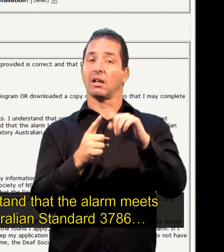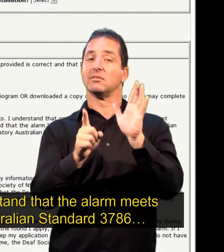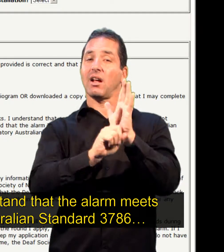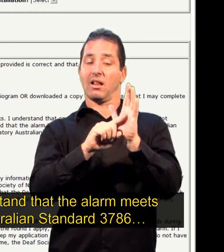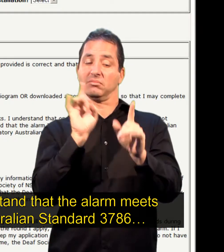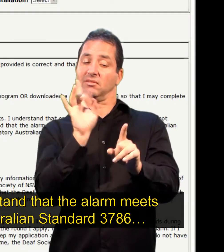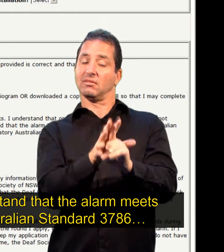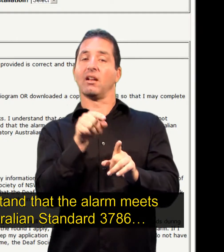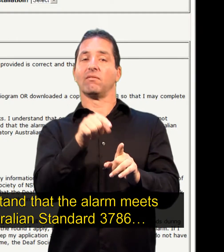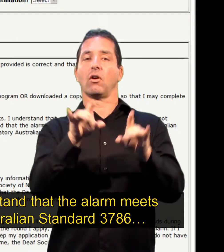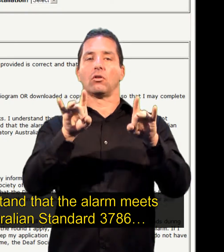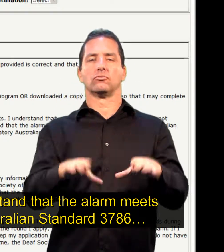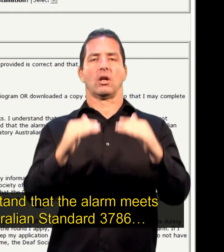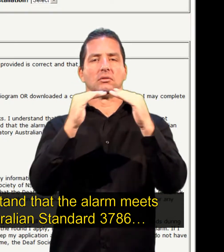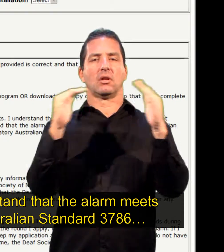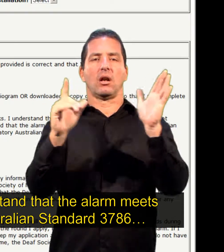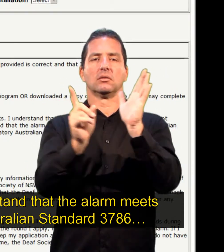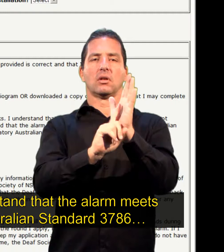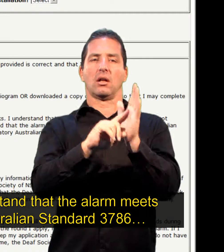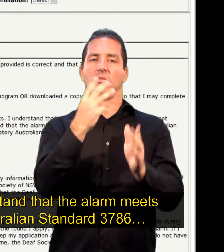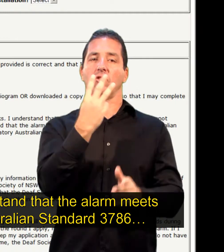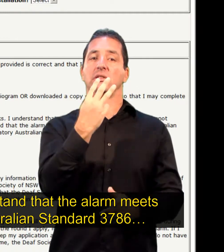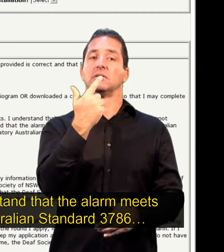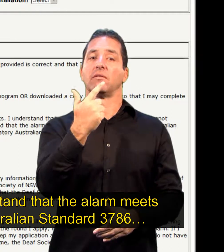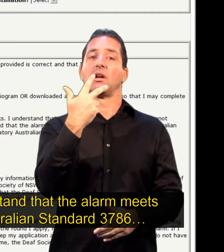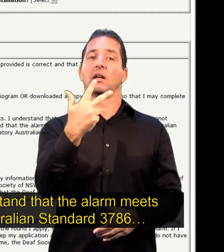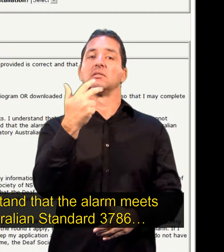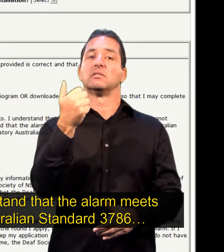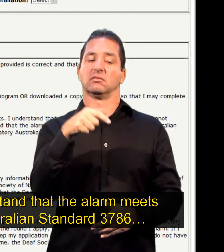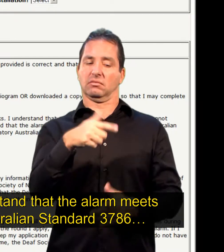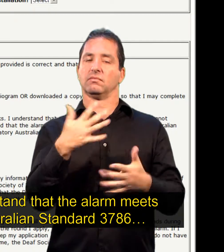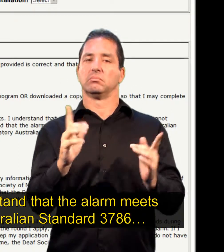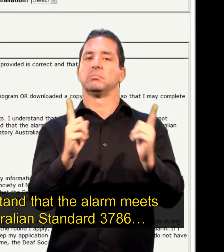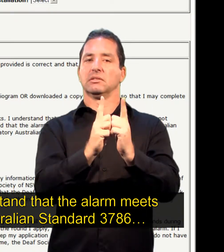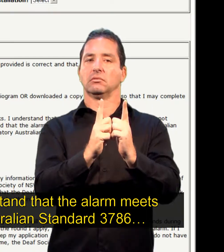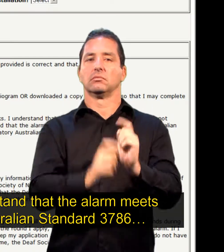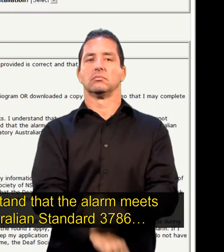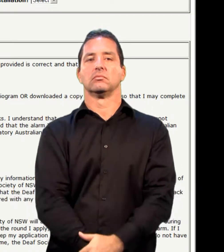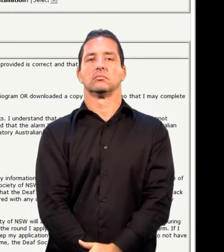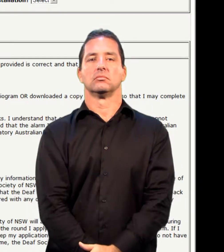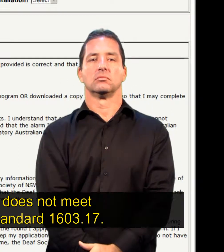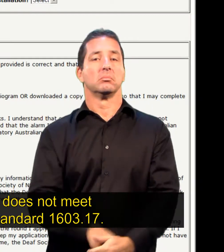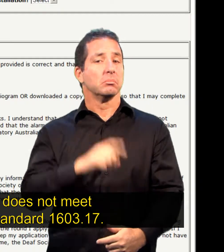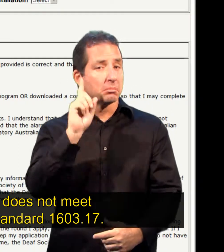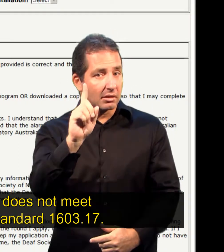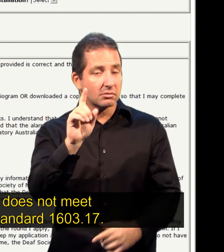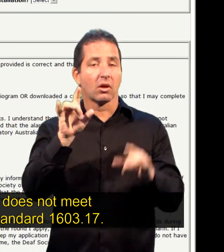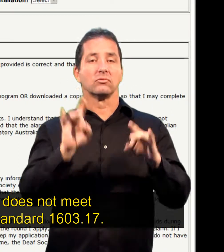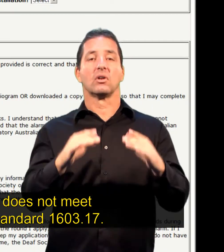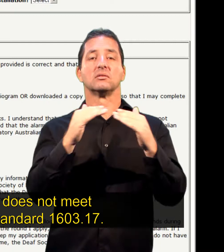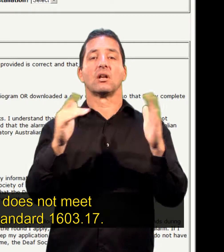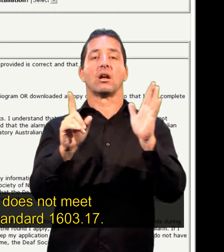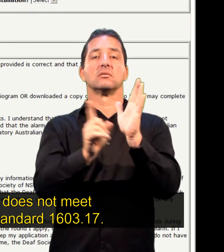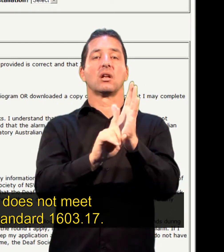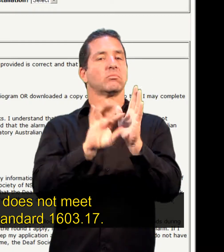And that you understand that the alarm meets the mandatory Australian standard 3786, but that it does